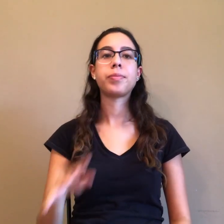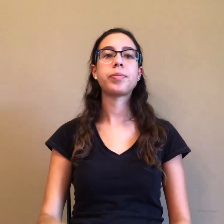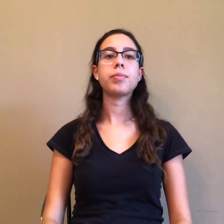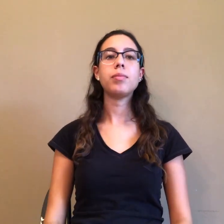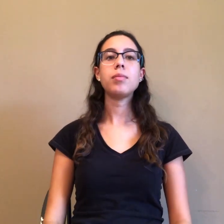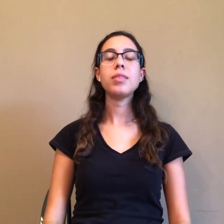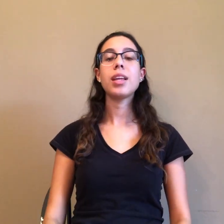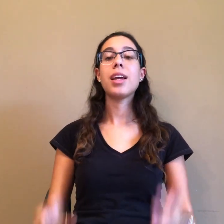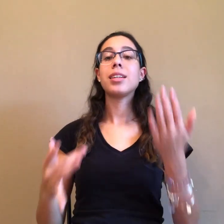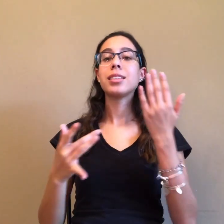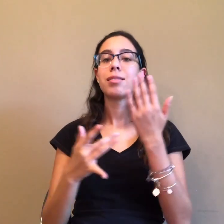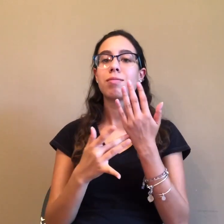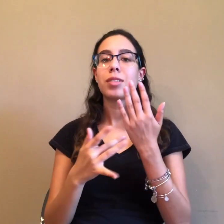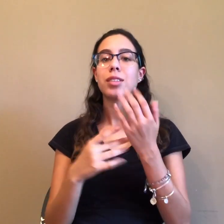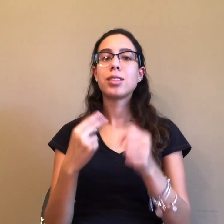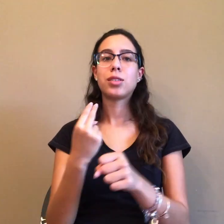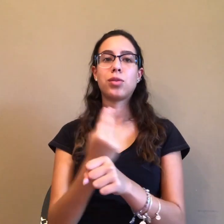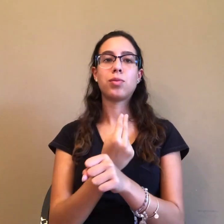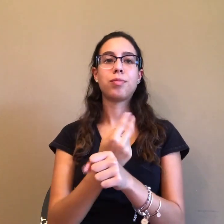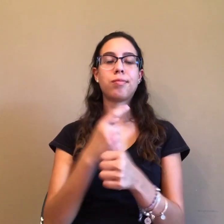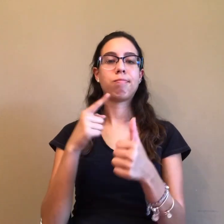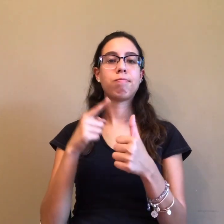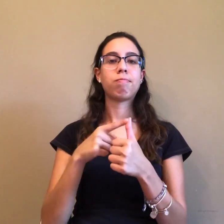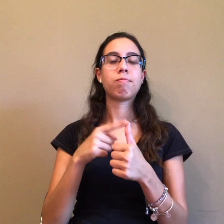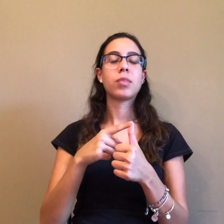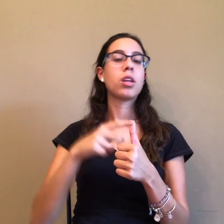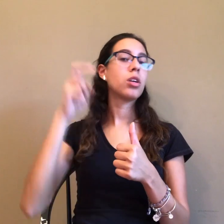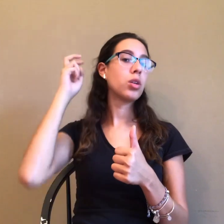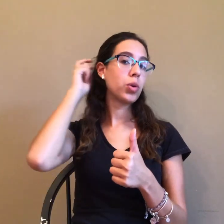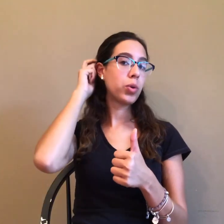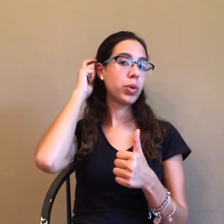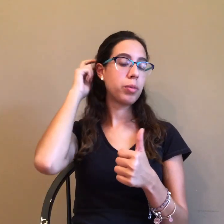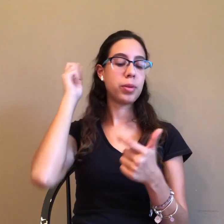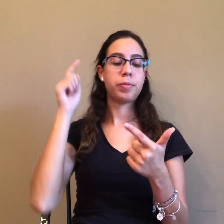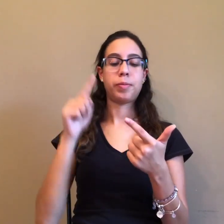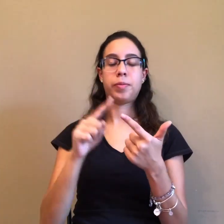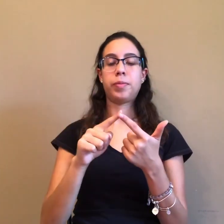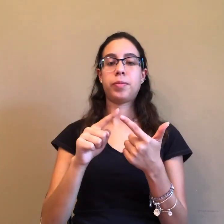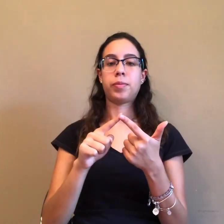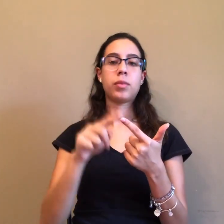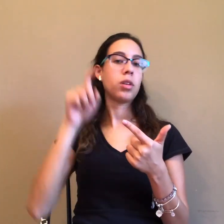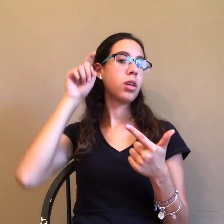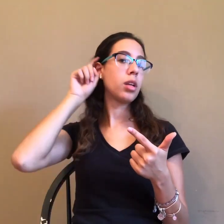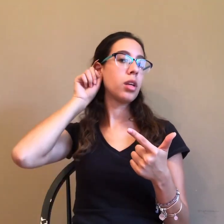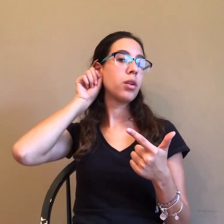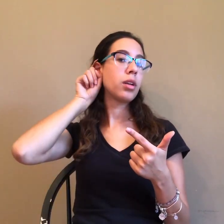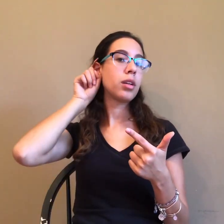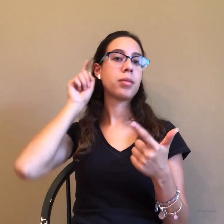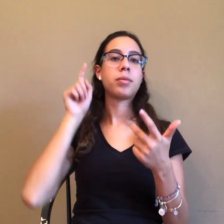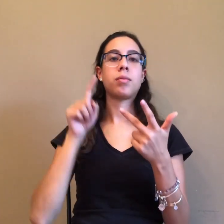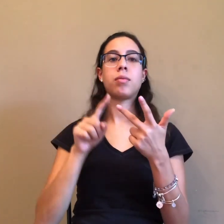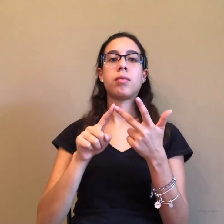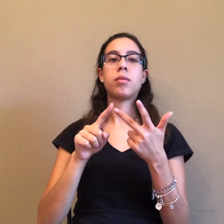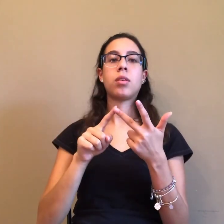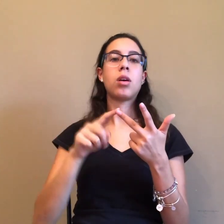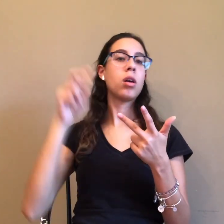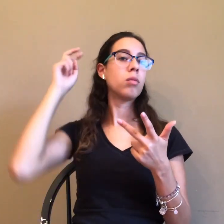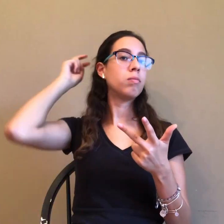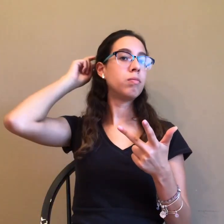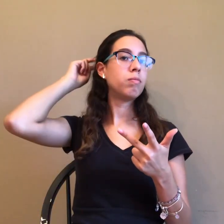reading. Some technology used by deaf and hard of hearing people are cochlear implants, hearing aids, and